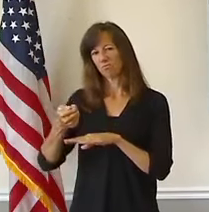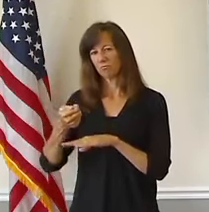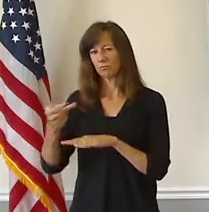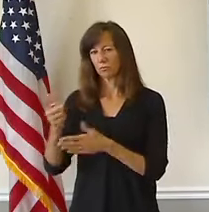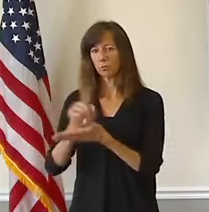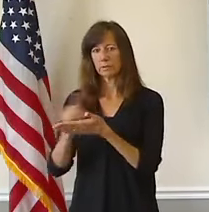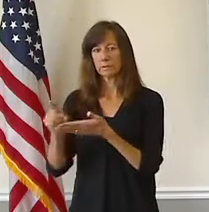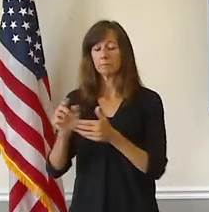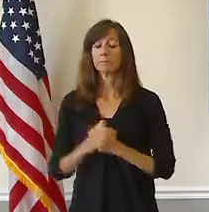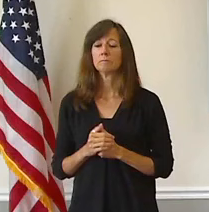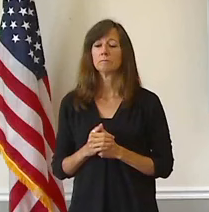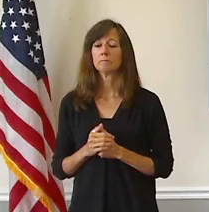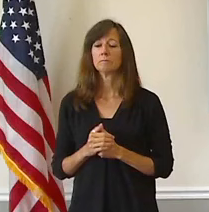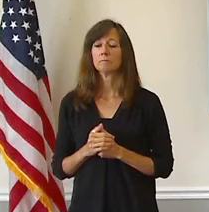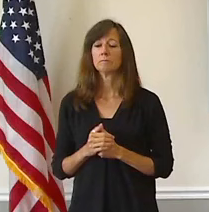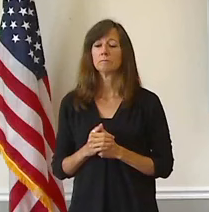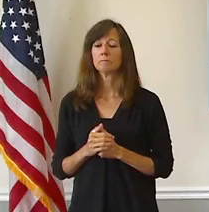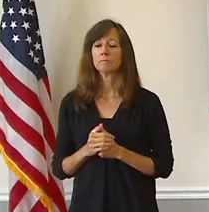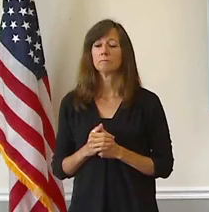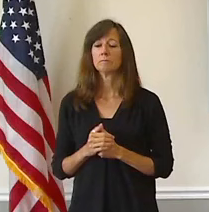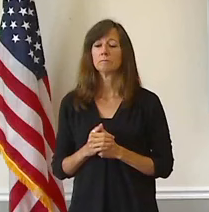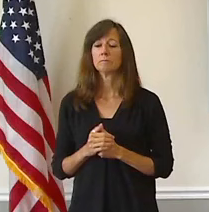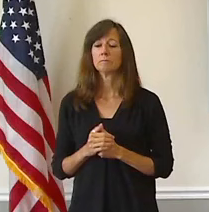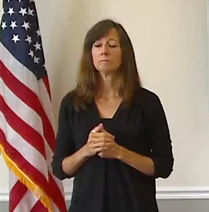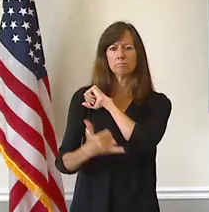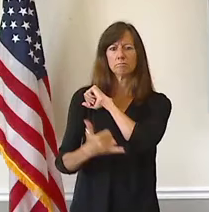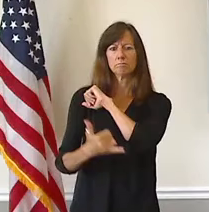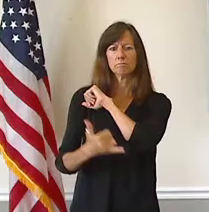As you know, all across America, we've been tracking the